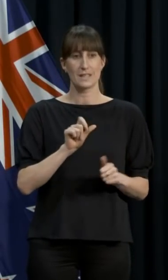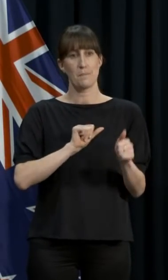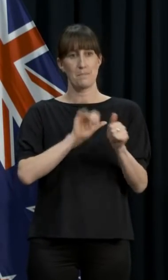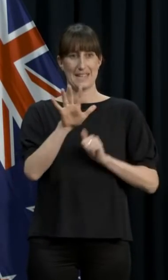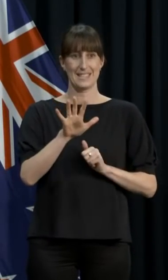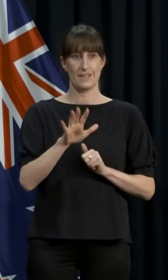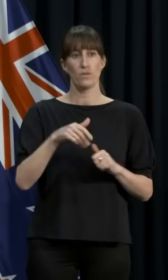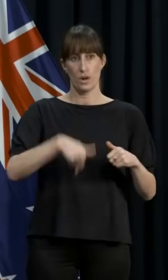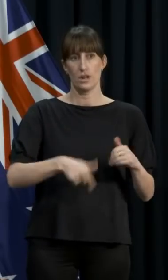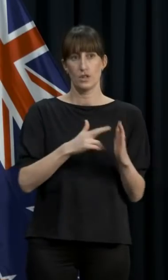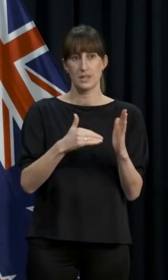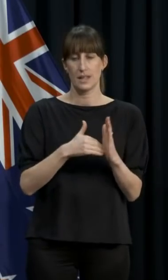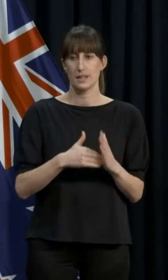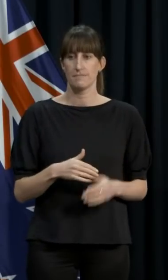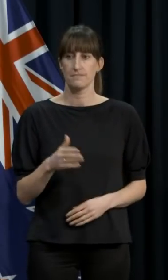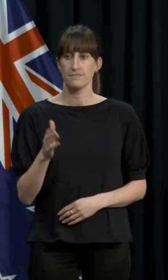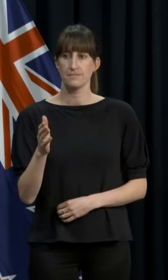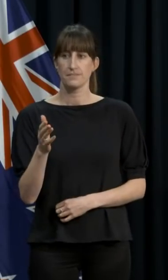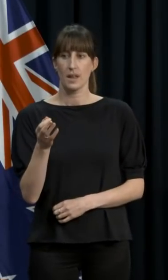the